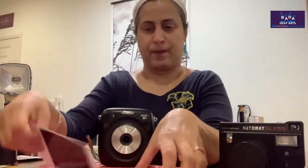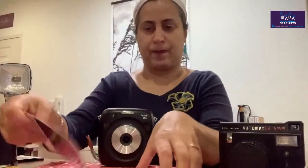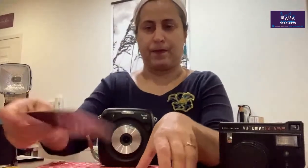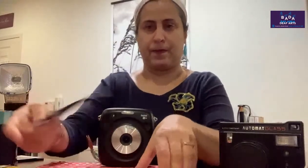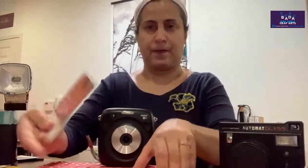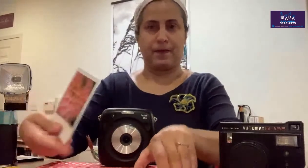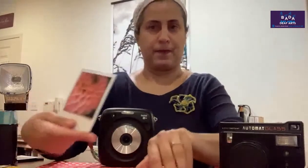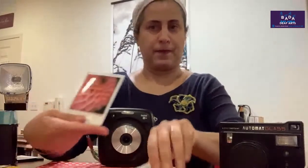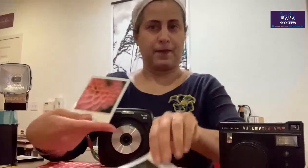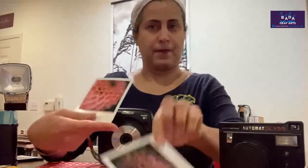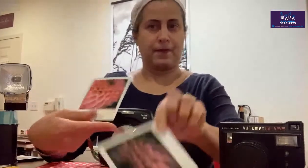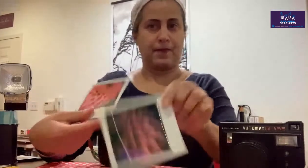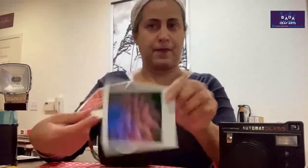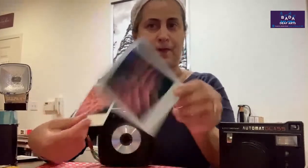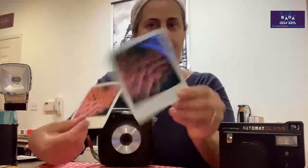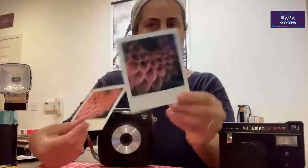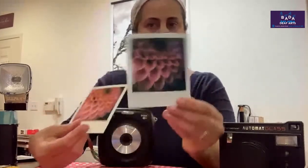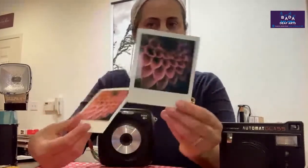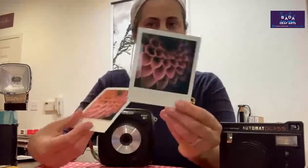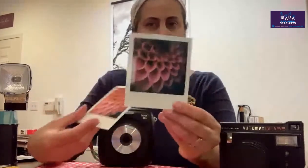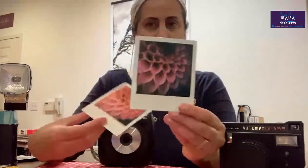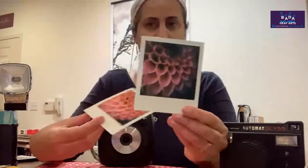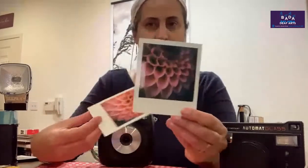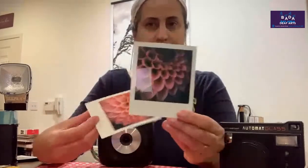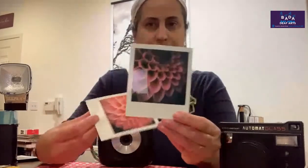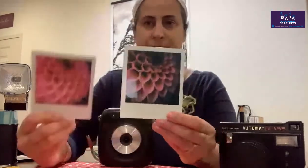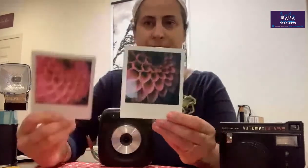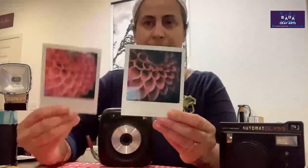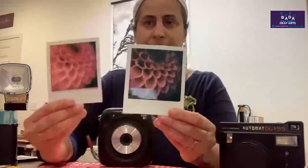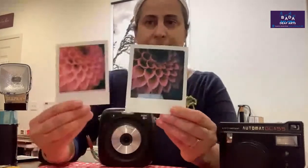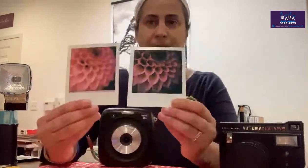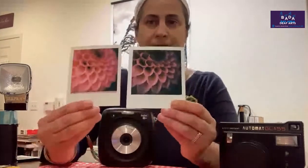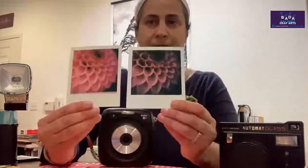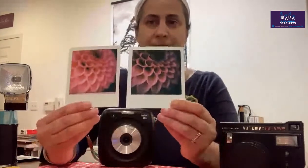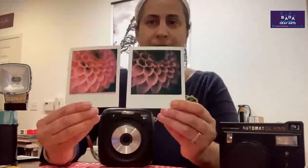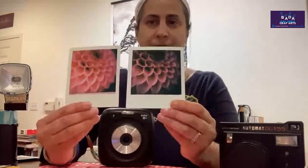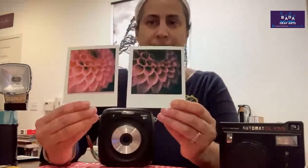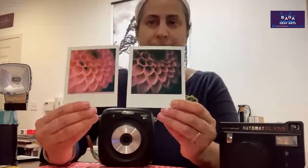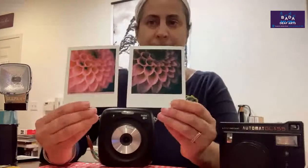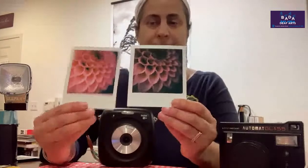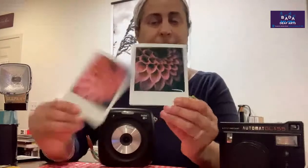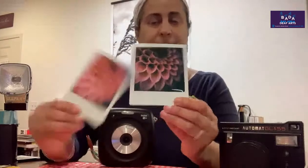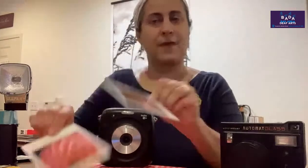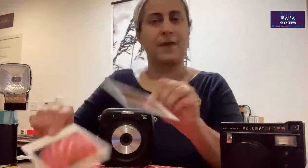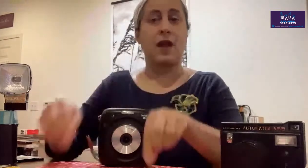This is another poster that I had in the gallery.